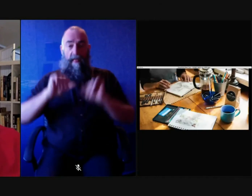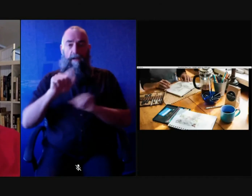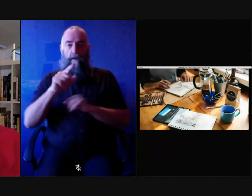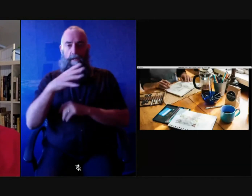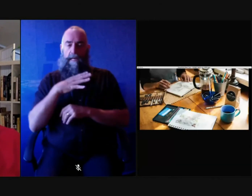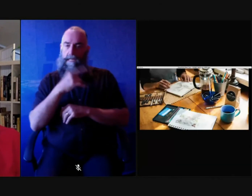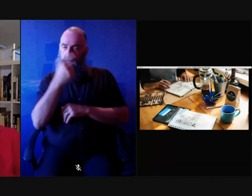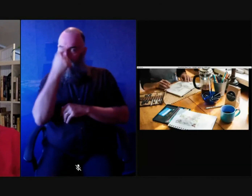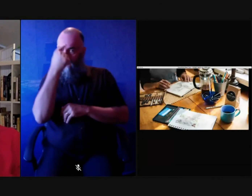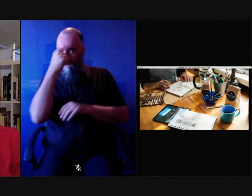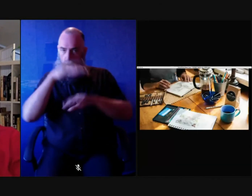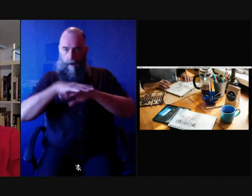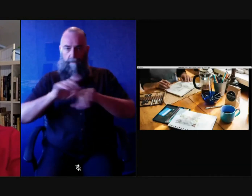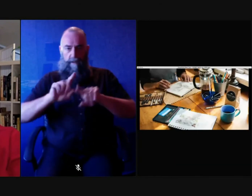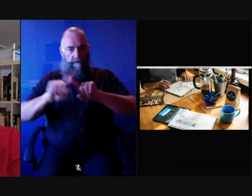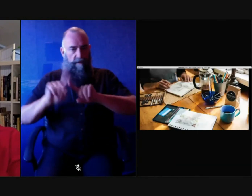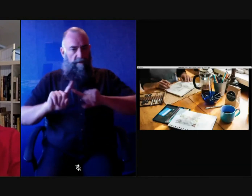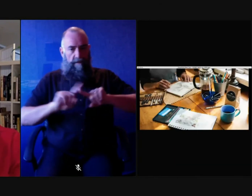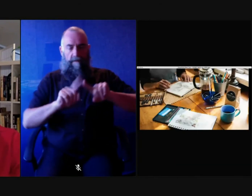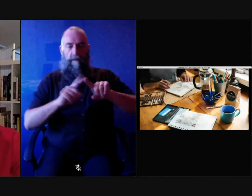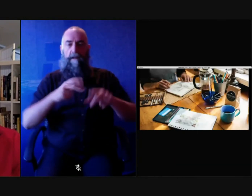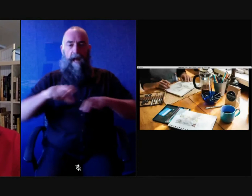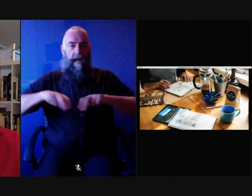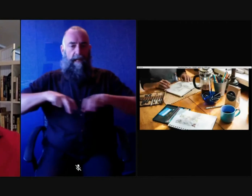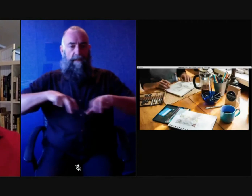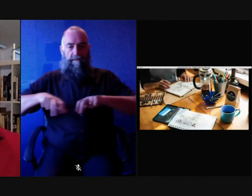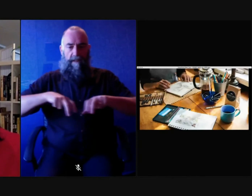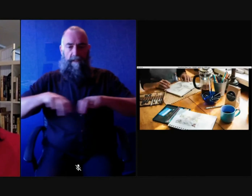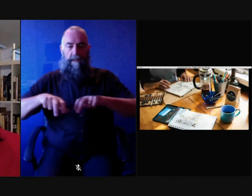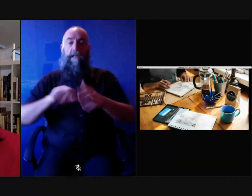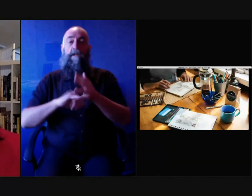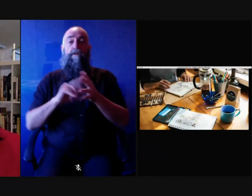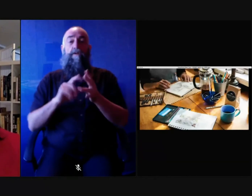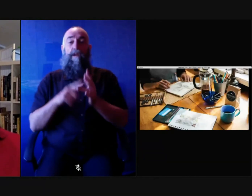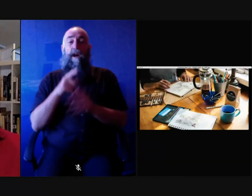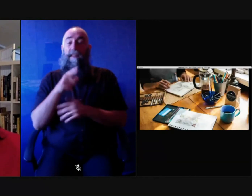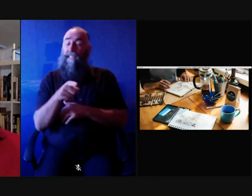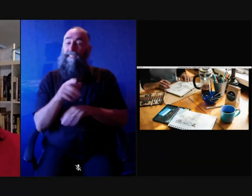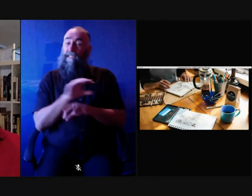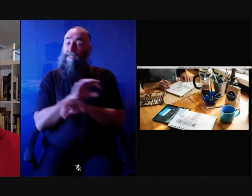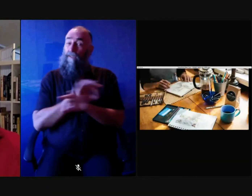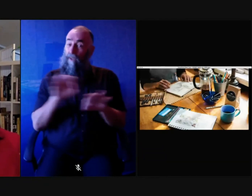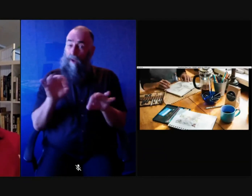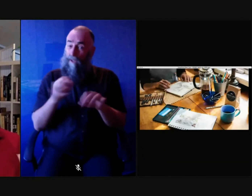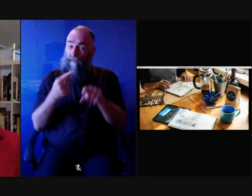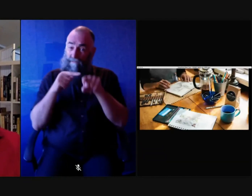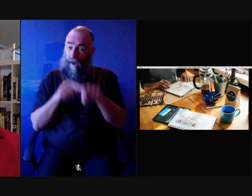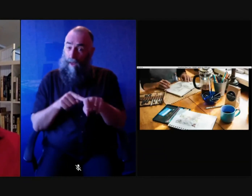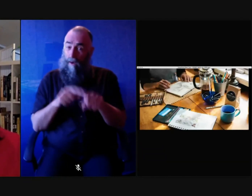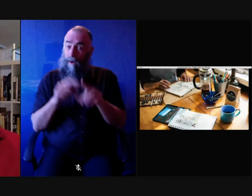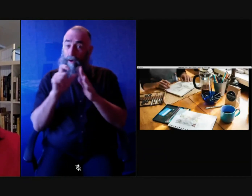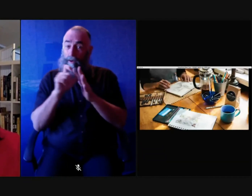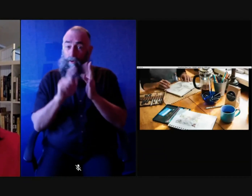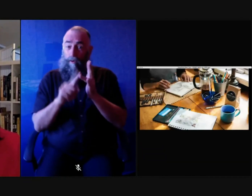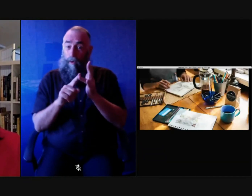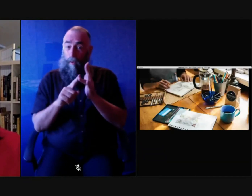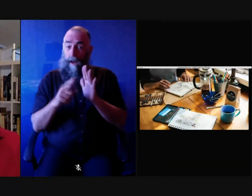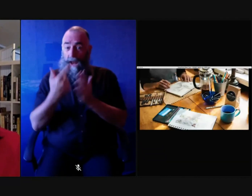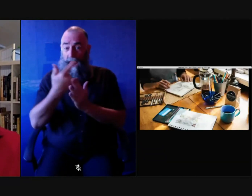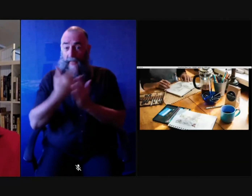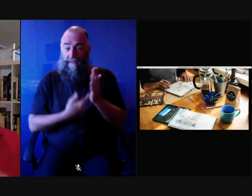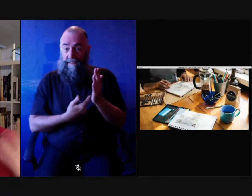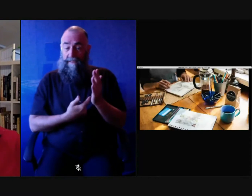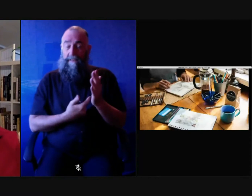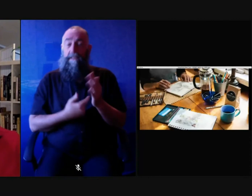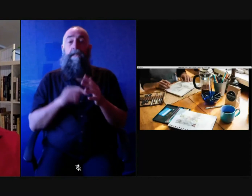activities into your diary or your calendar. So this is not just making a to-do list and then discarding that